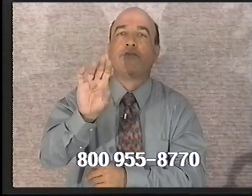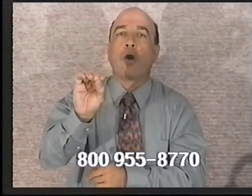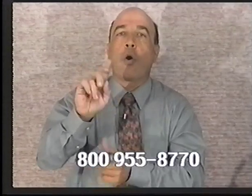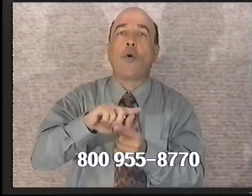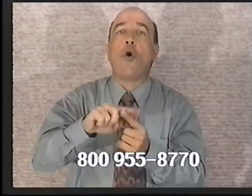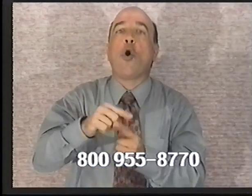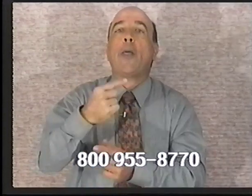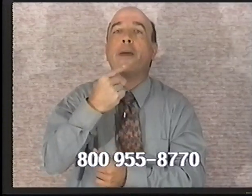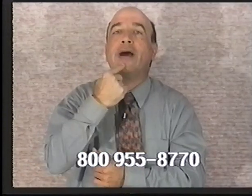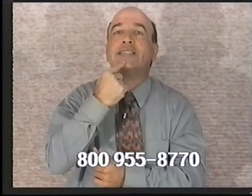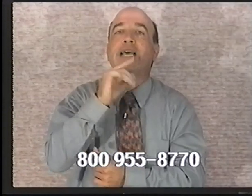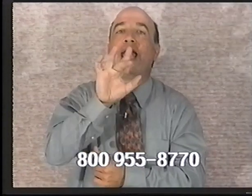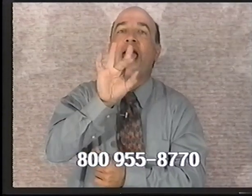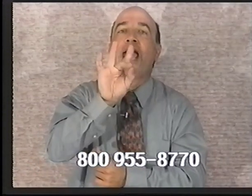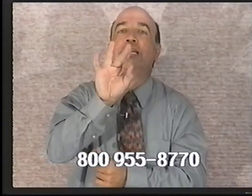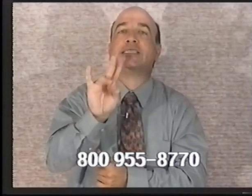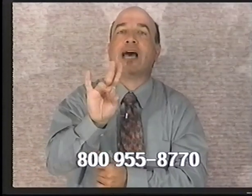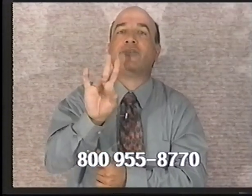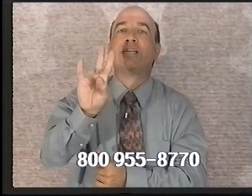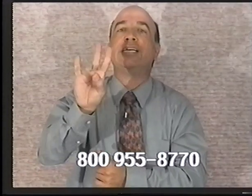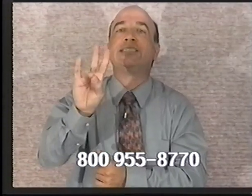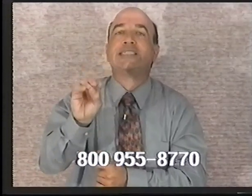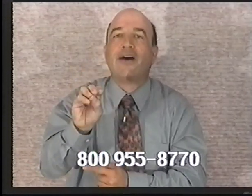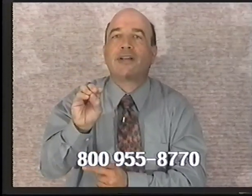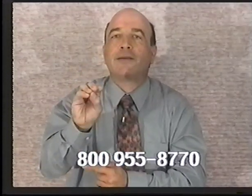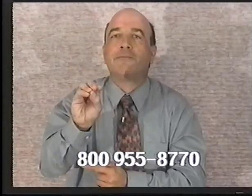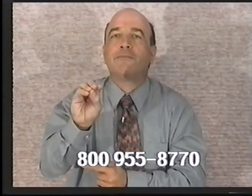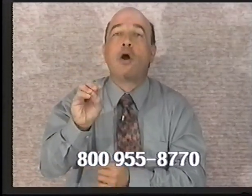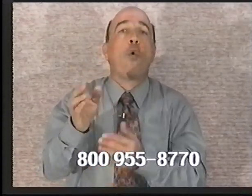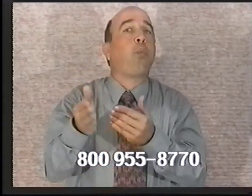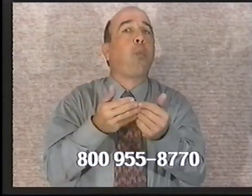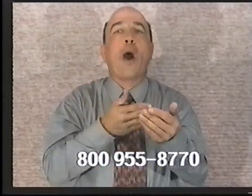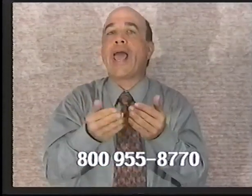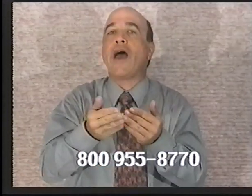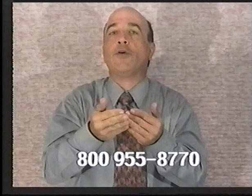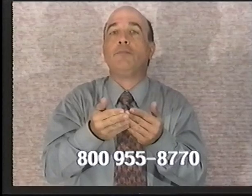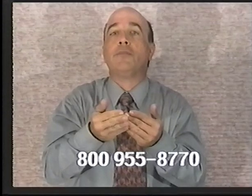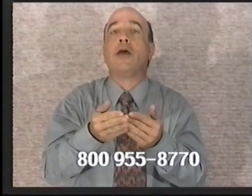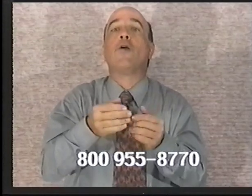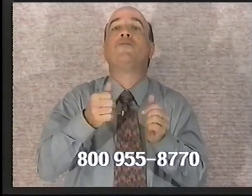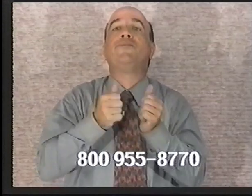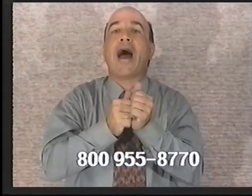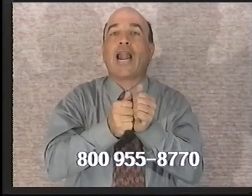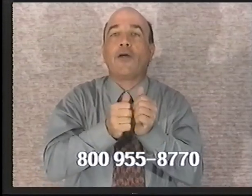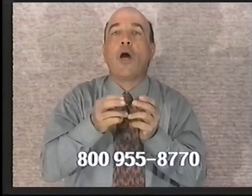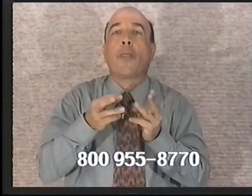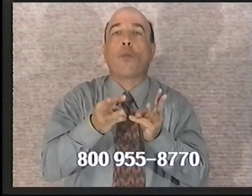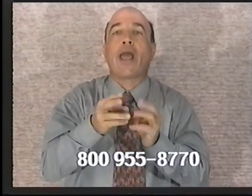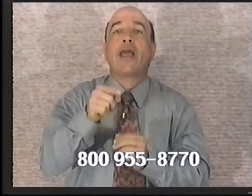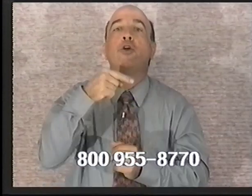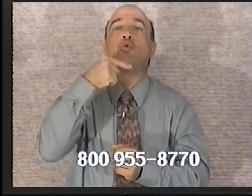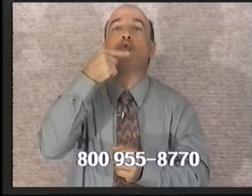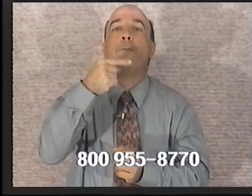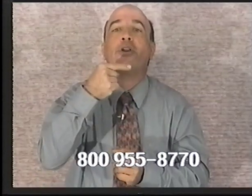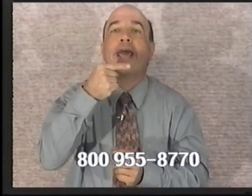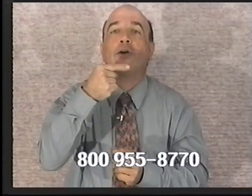955-8770, or they might say 8770. Whatever, follow the way you pronounce